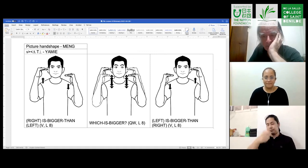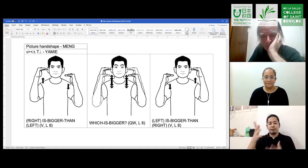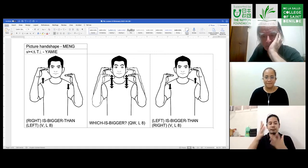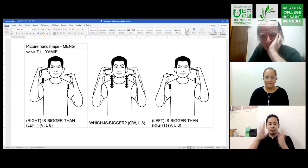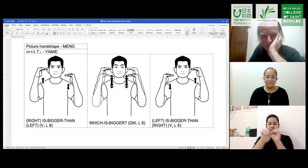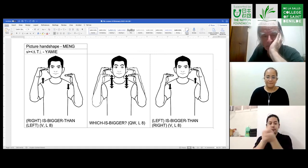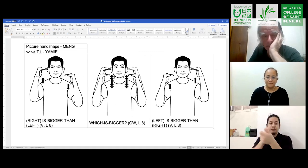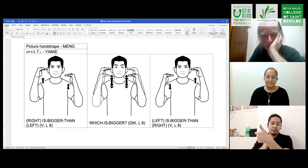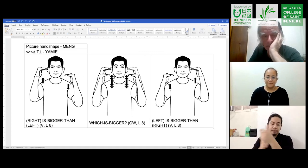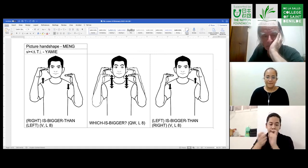All right.